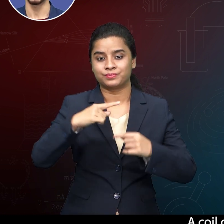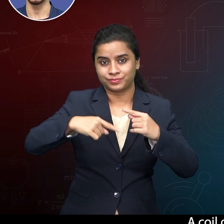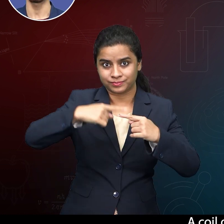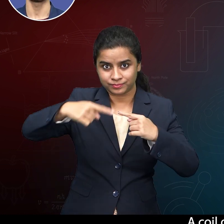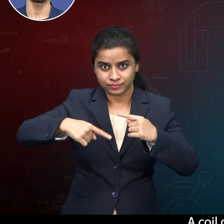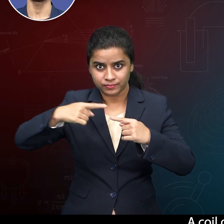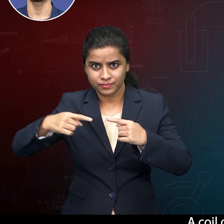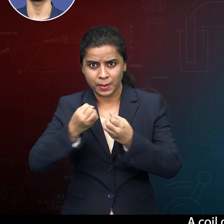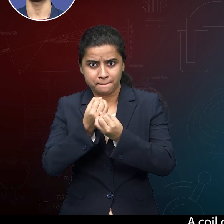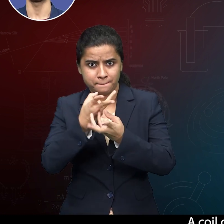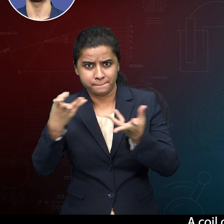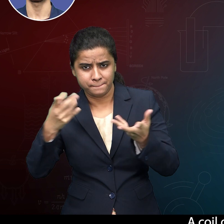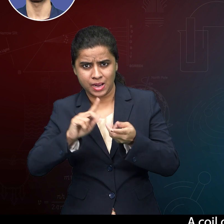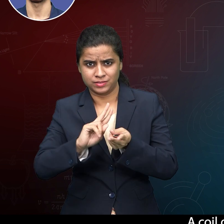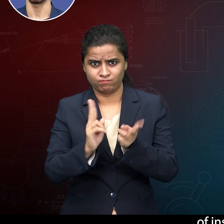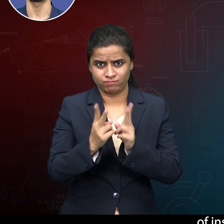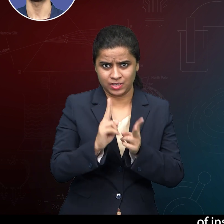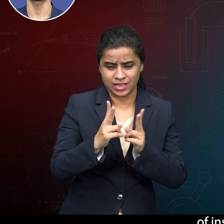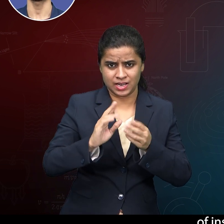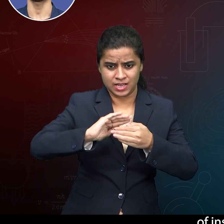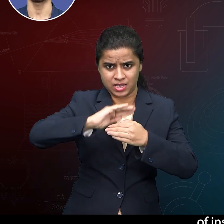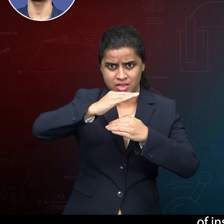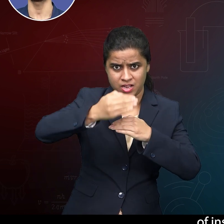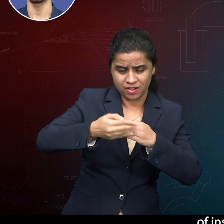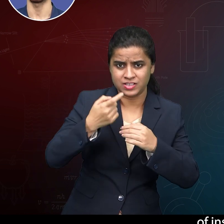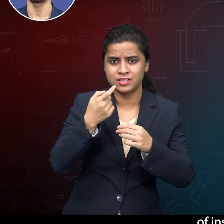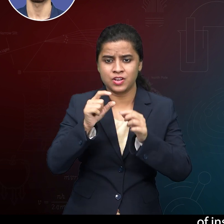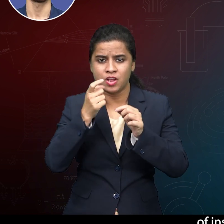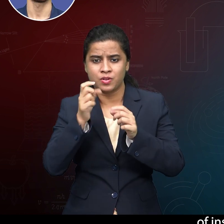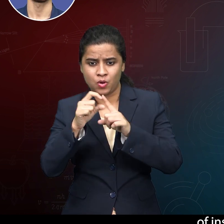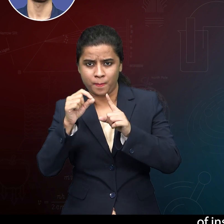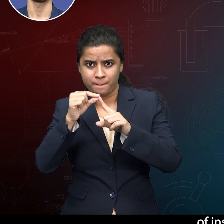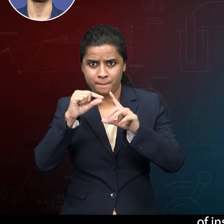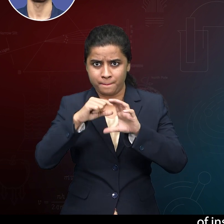A coil of many circular turns of insulated copper wire